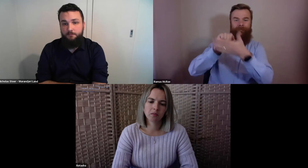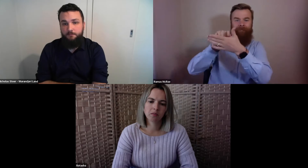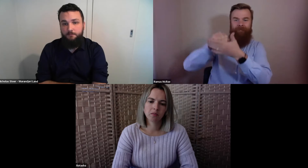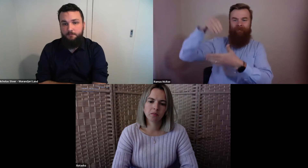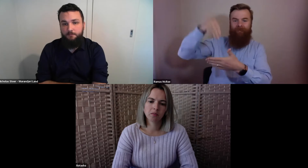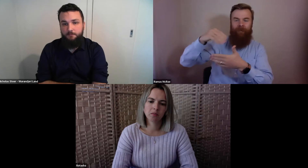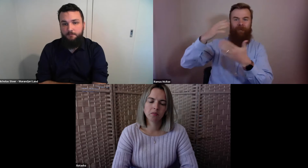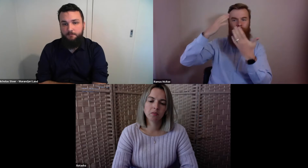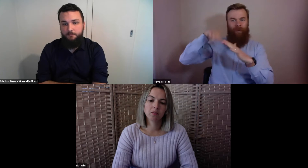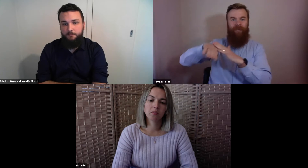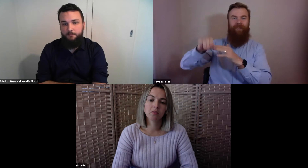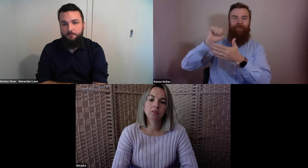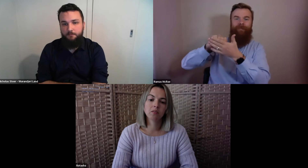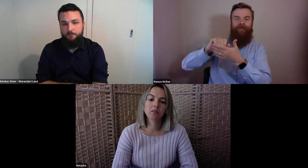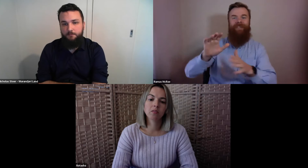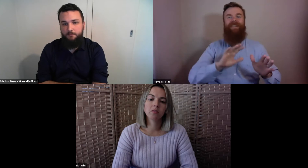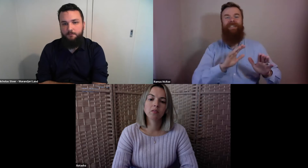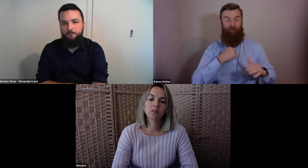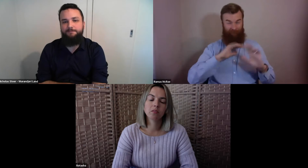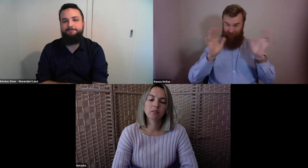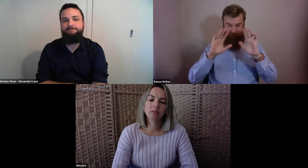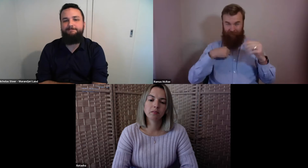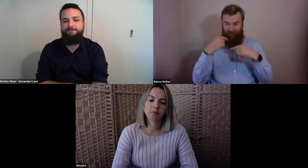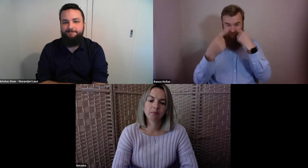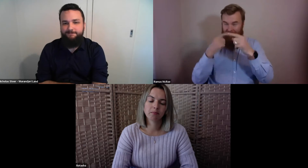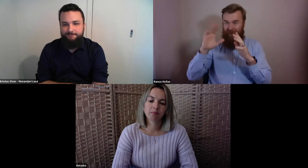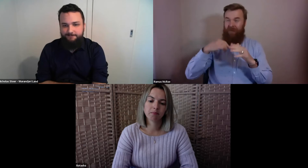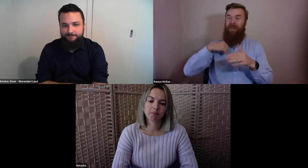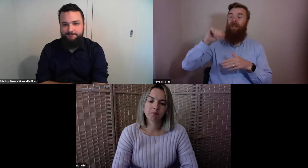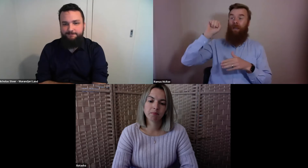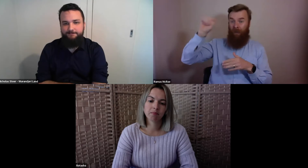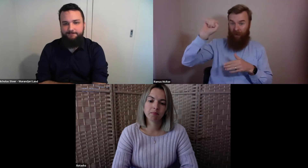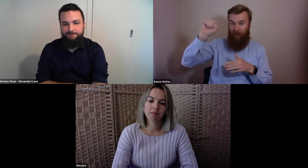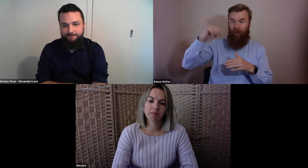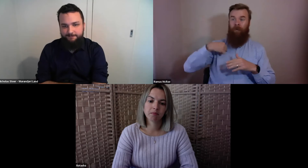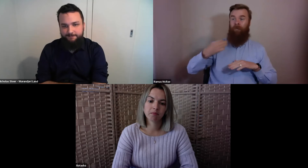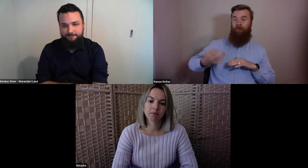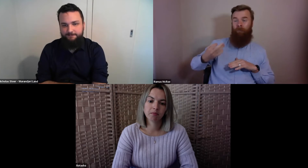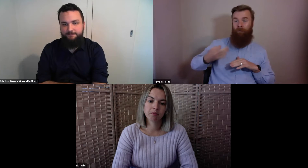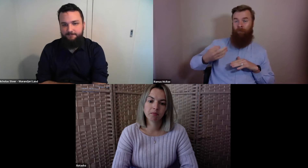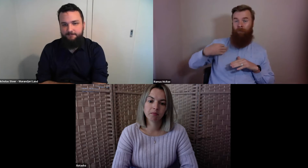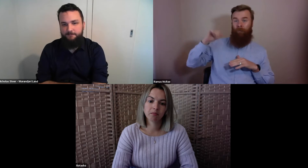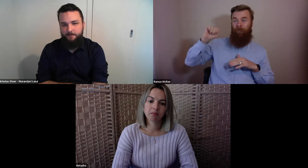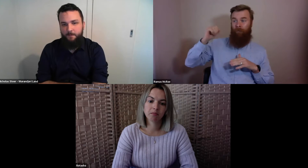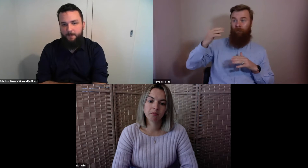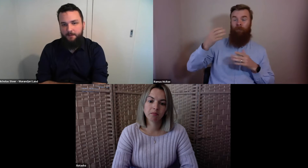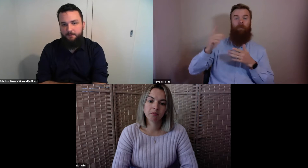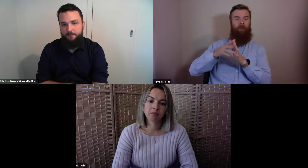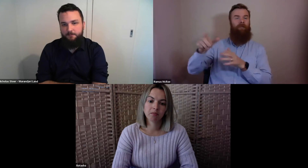were always paid depending on the amount of rooms we were able to clean. And I was able to get through so many more than my